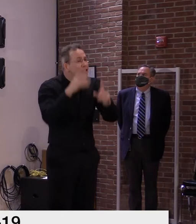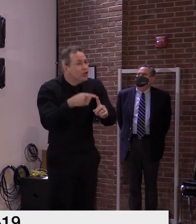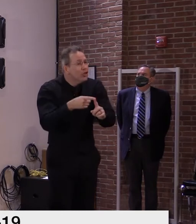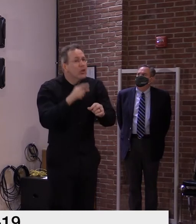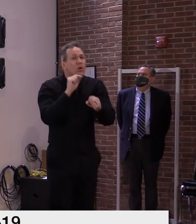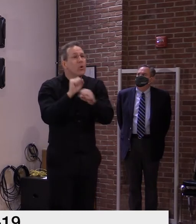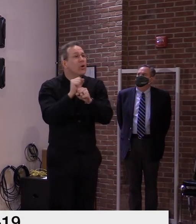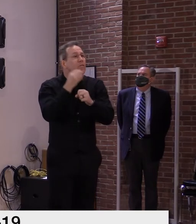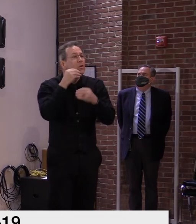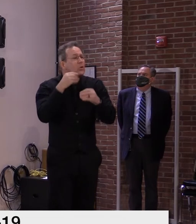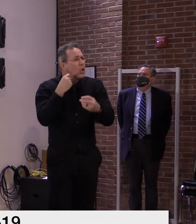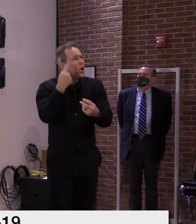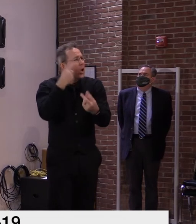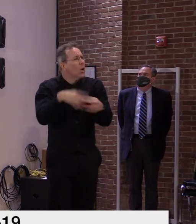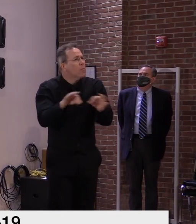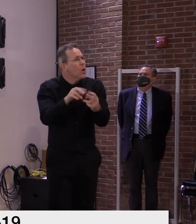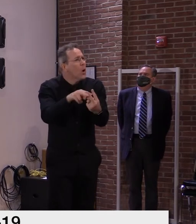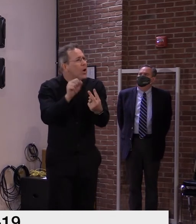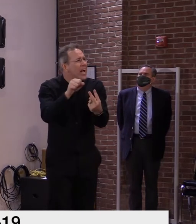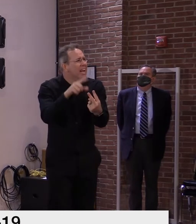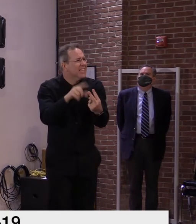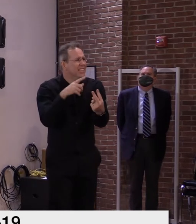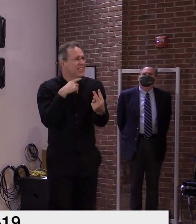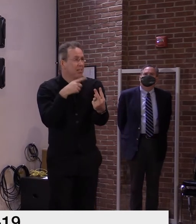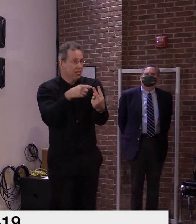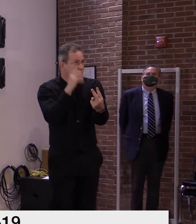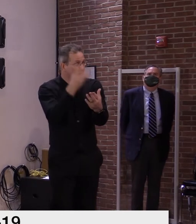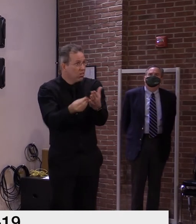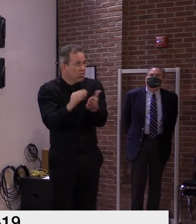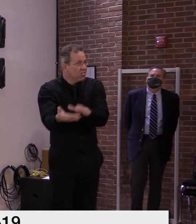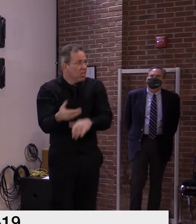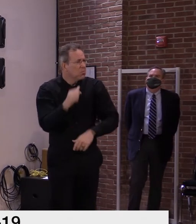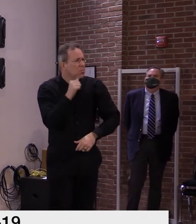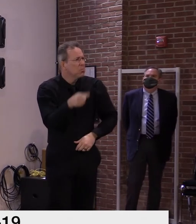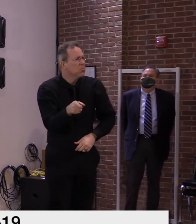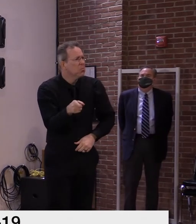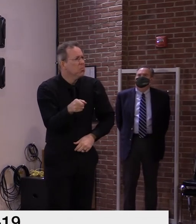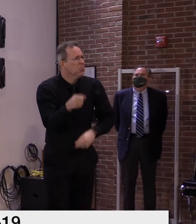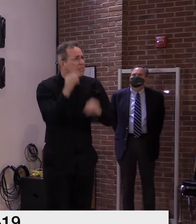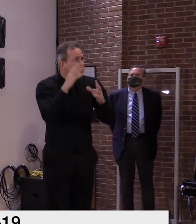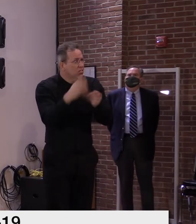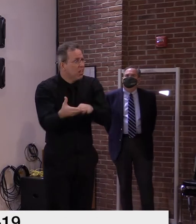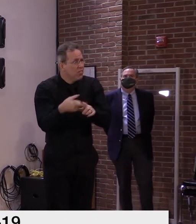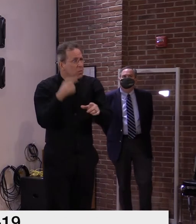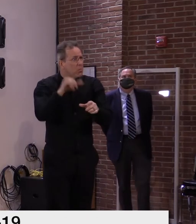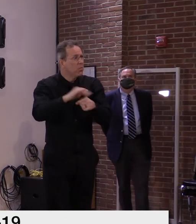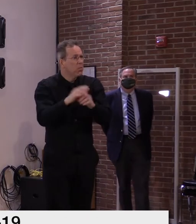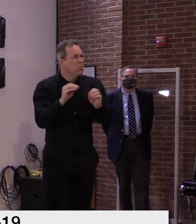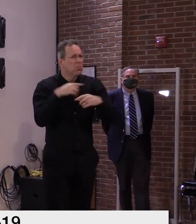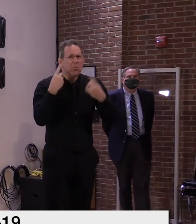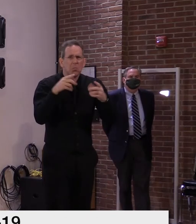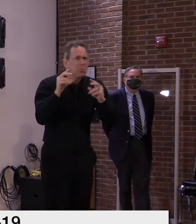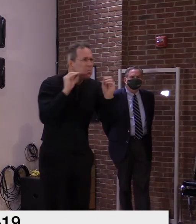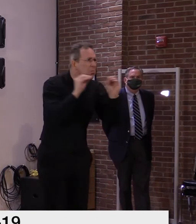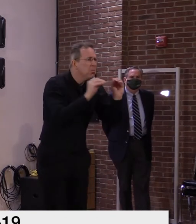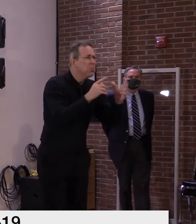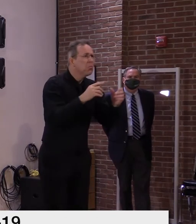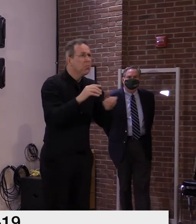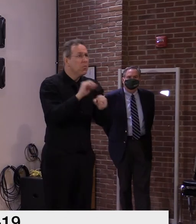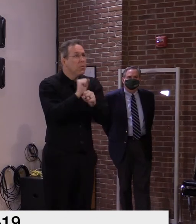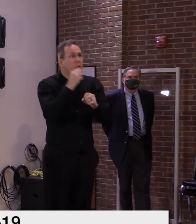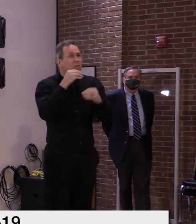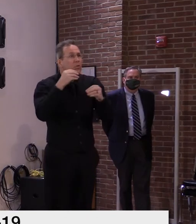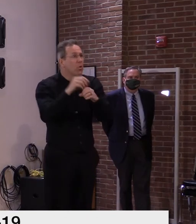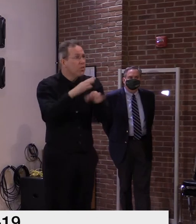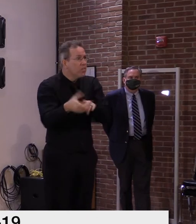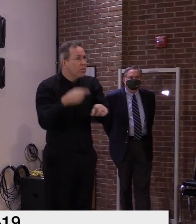And that's really what our data has shown us, and that's why we approached it in this manner. Thank you. Mike, no, I understand age